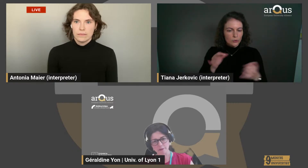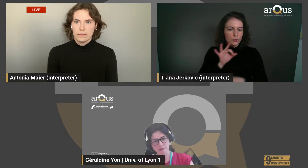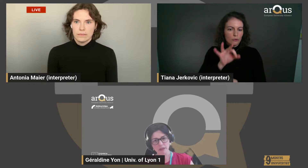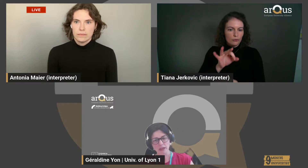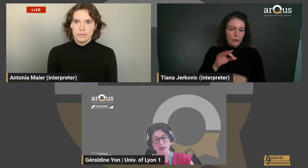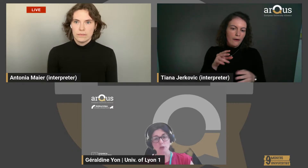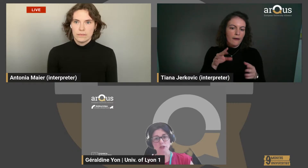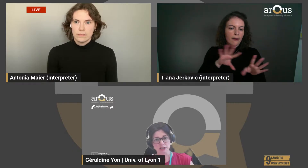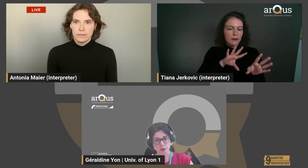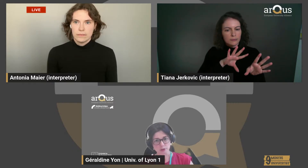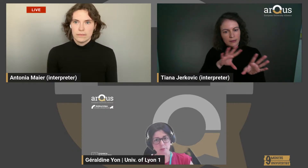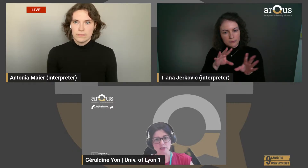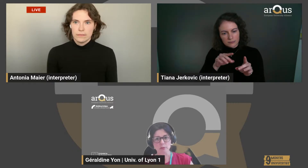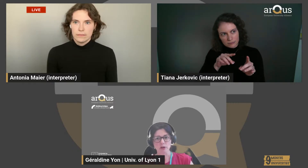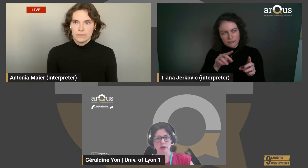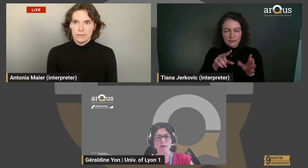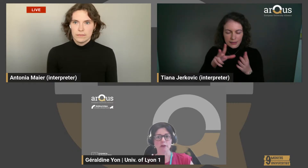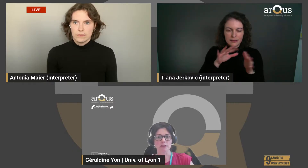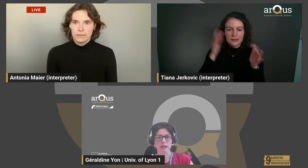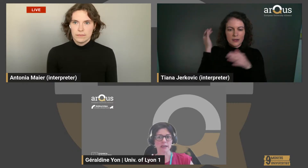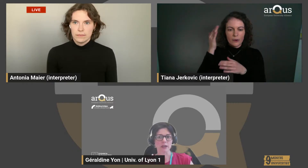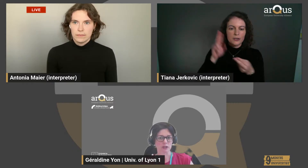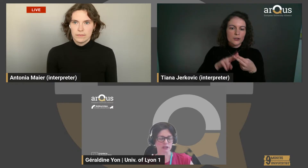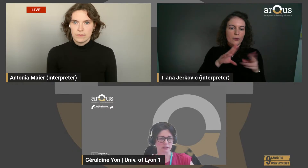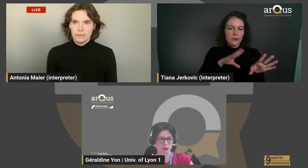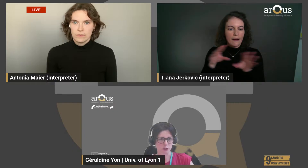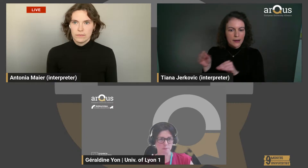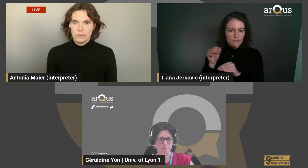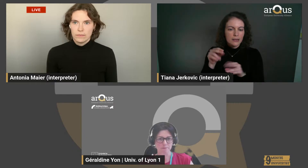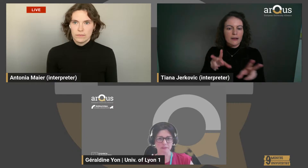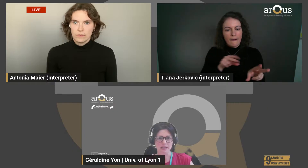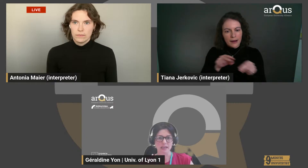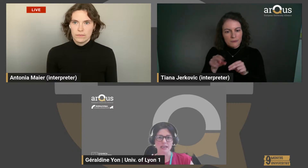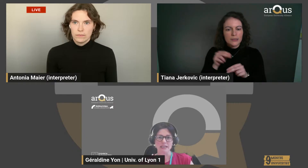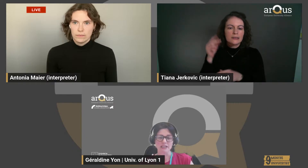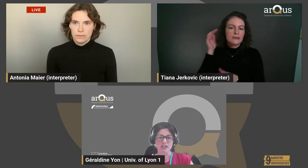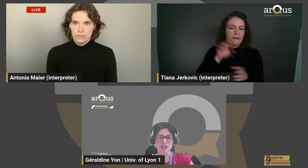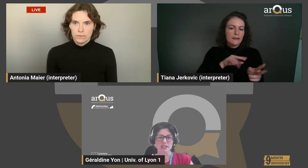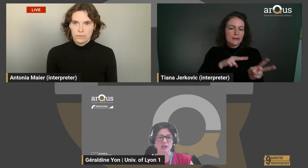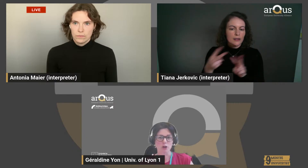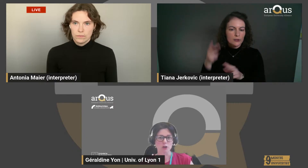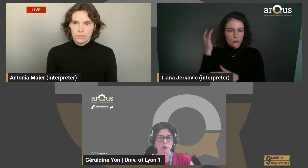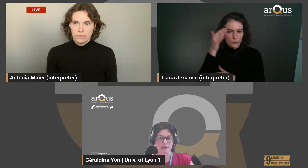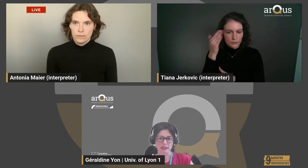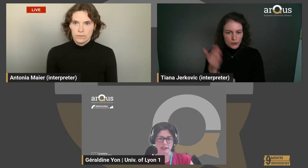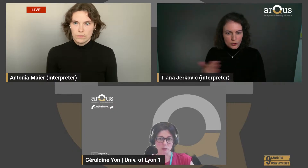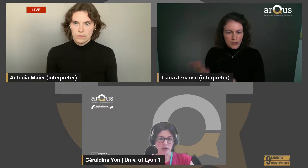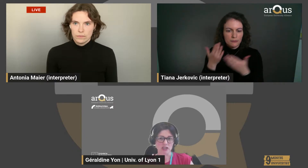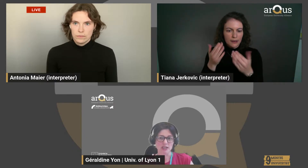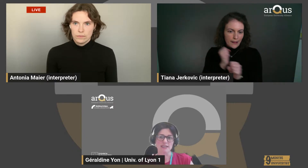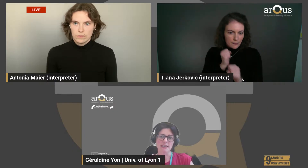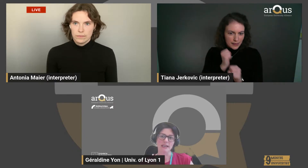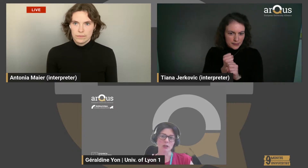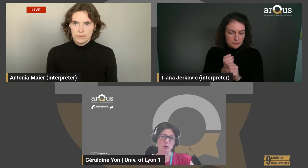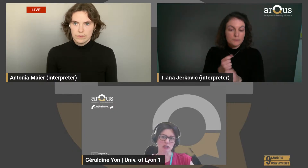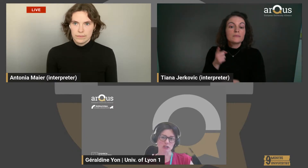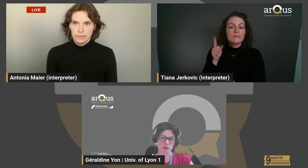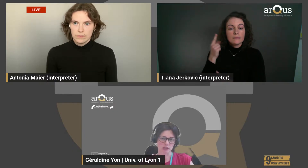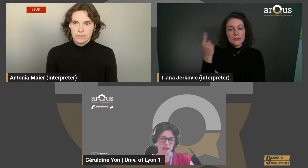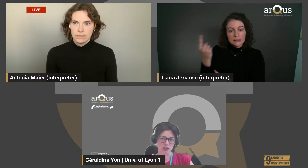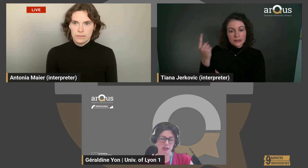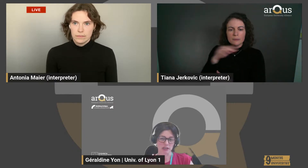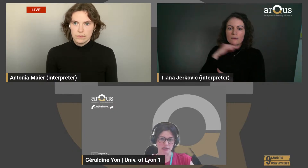1995, in which he is responsible now for the Sign Language Division. He teaches Austrian Sign